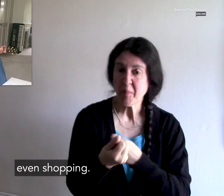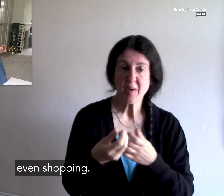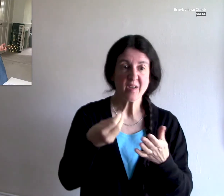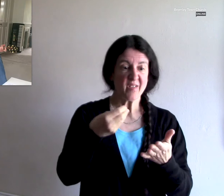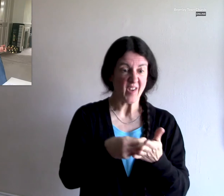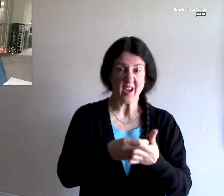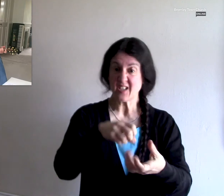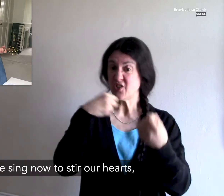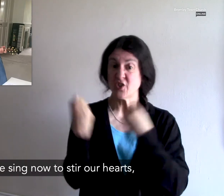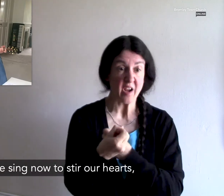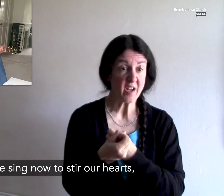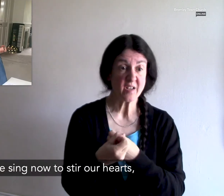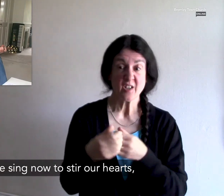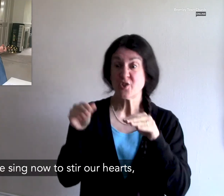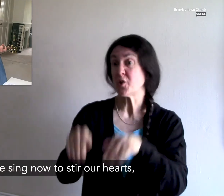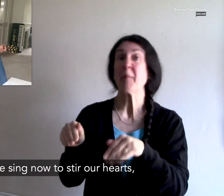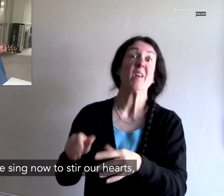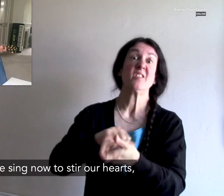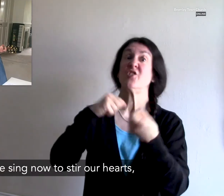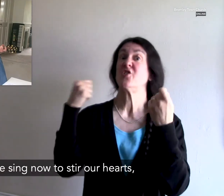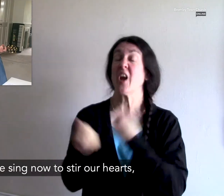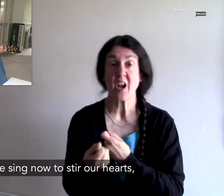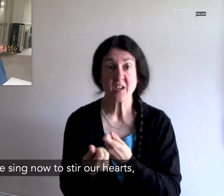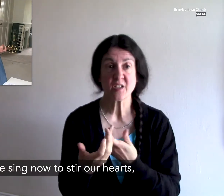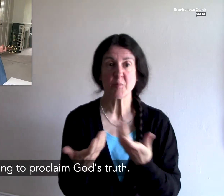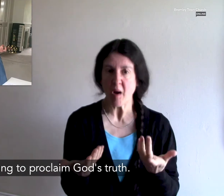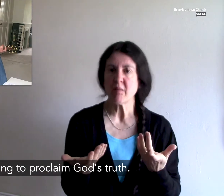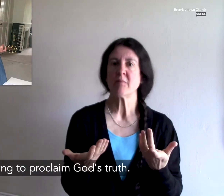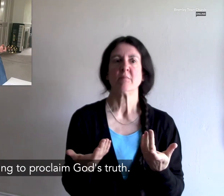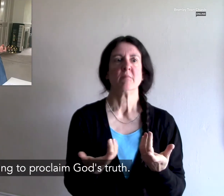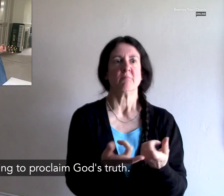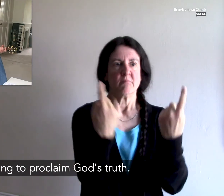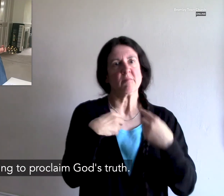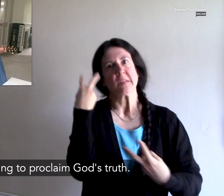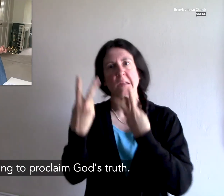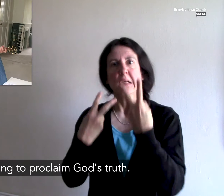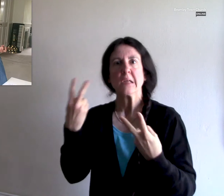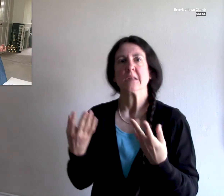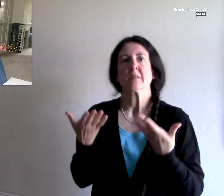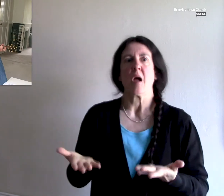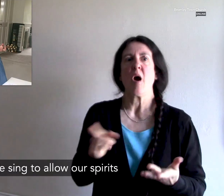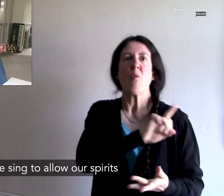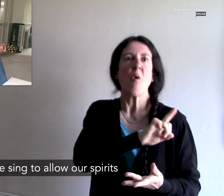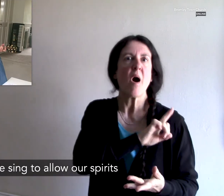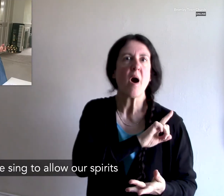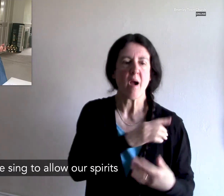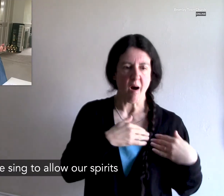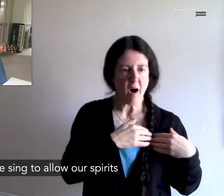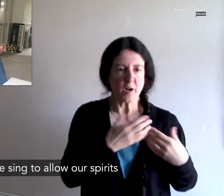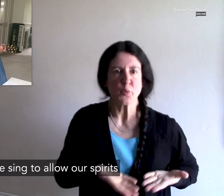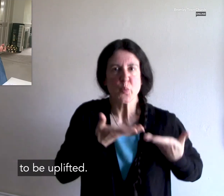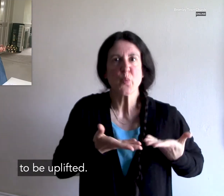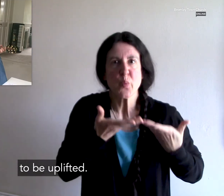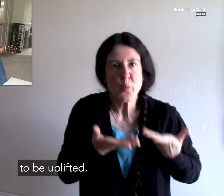shopping. But we sing now to stir our hearts. We sing to proclaim God's truth. We sing to allow